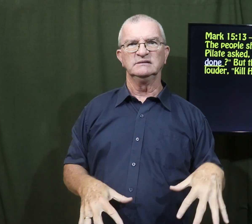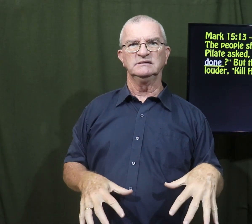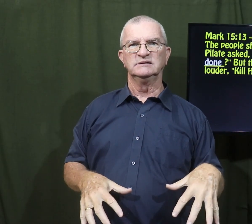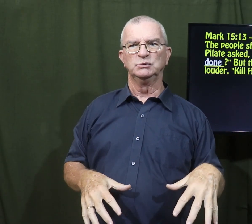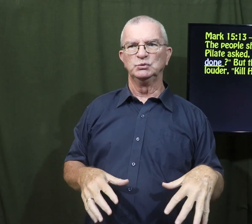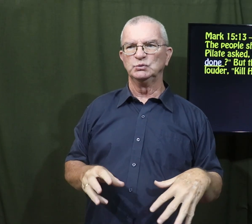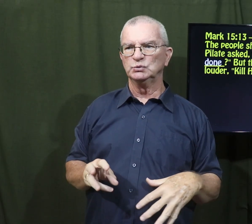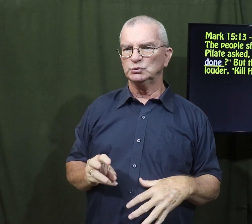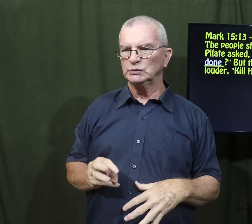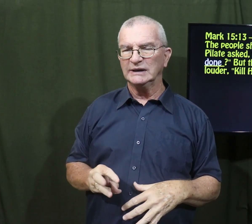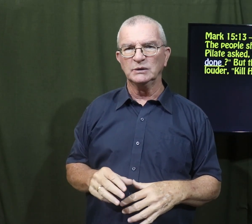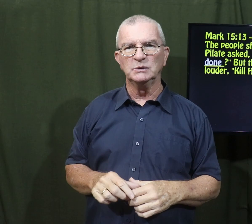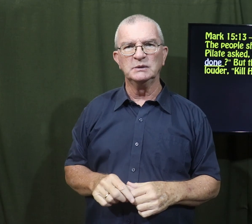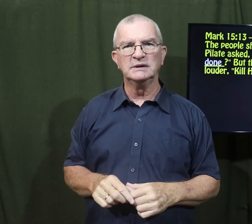Pilate was shocked.